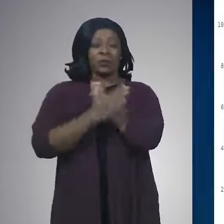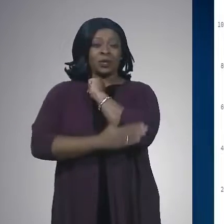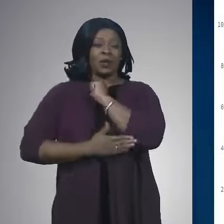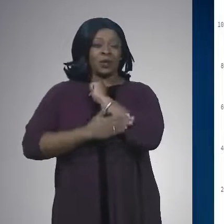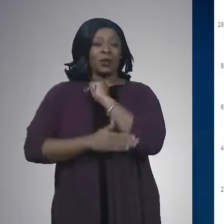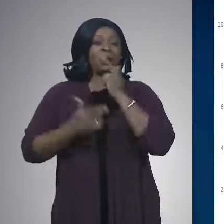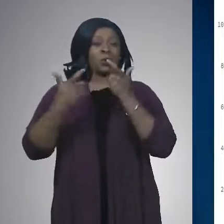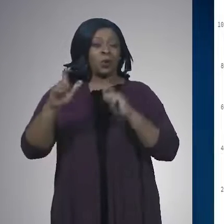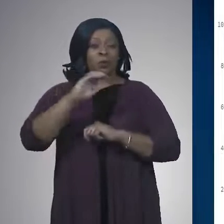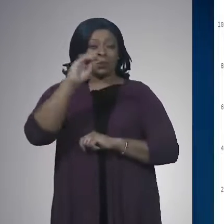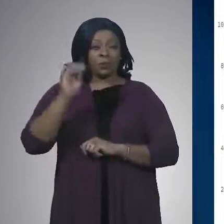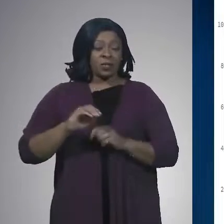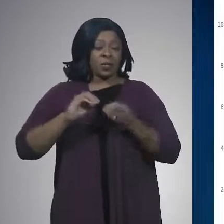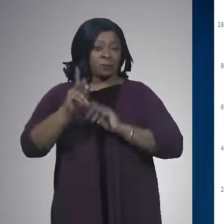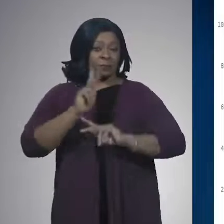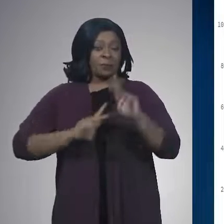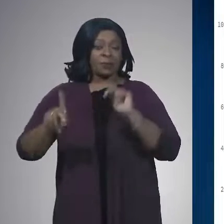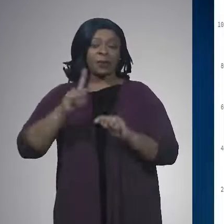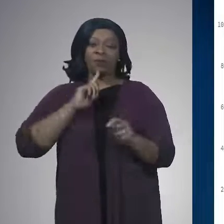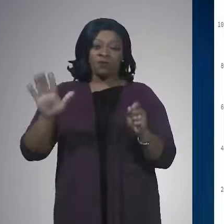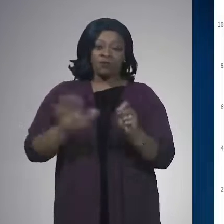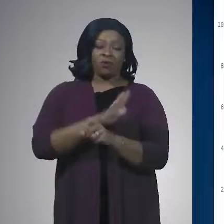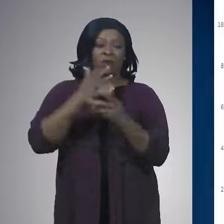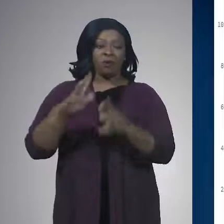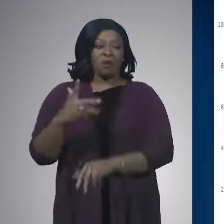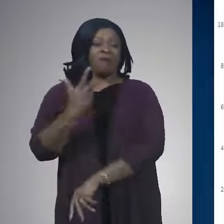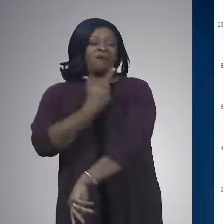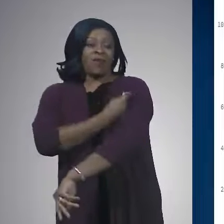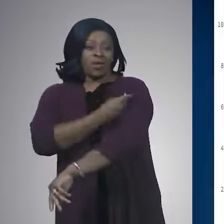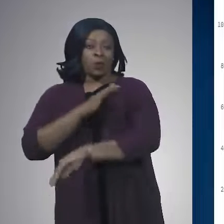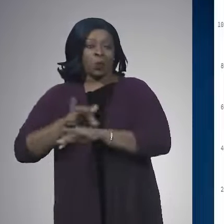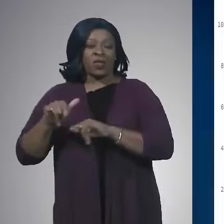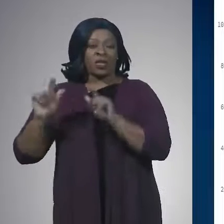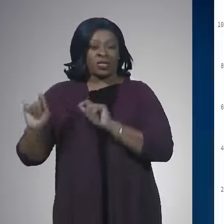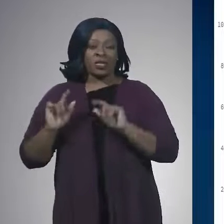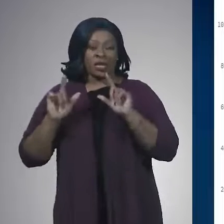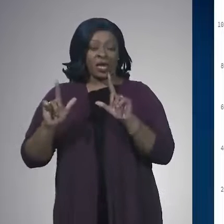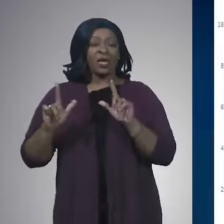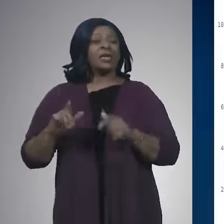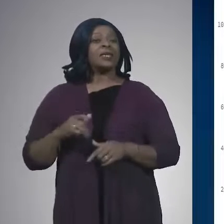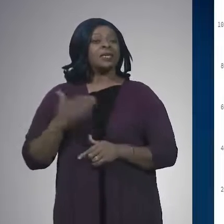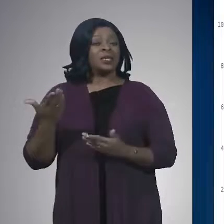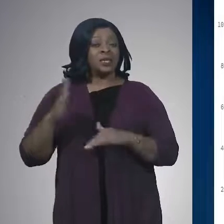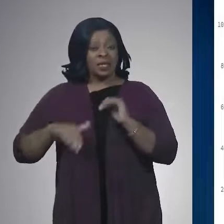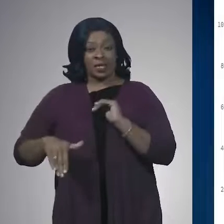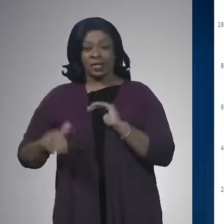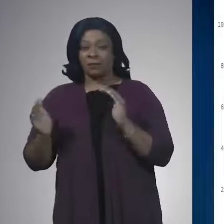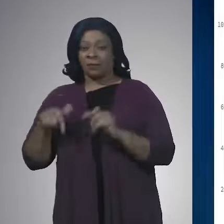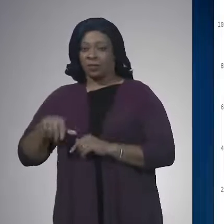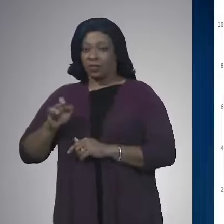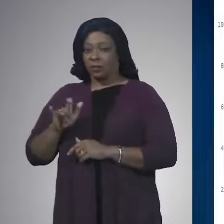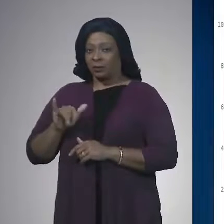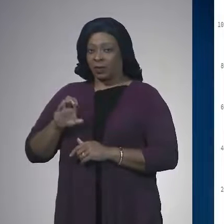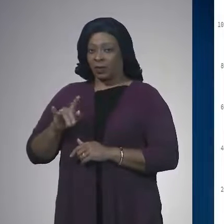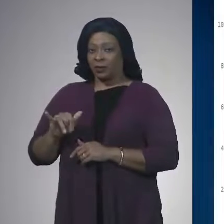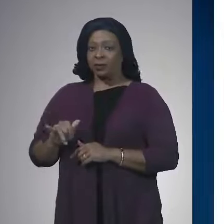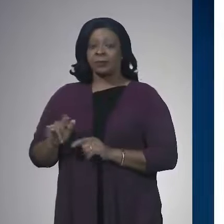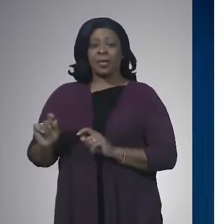greater percentage of the population is fully vaccinated, as shown on this slide, than here in Shelby County. Next